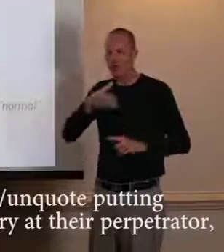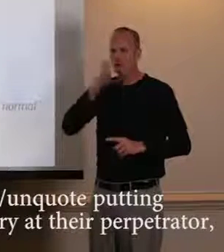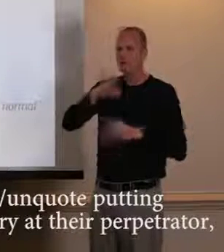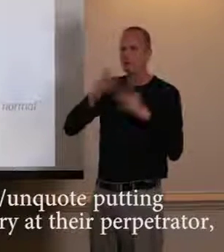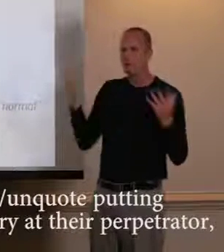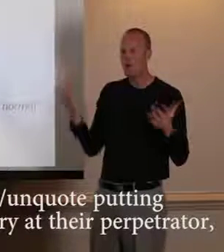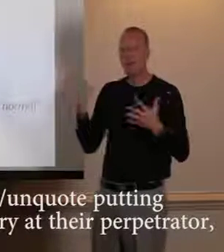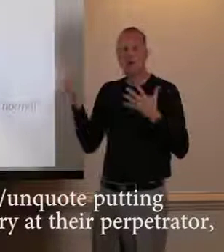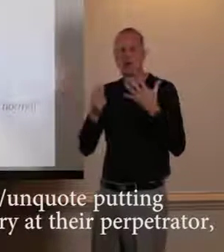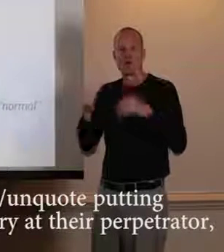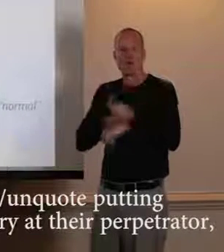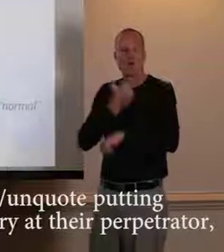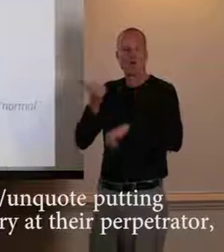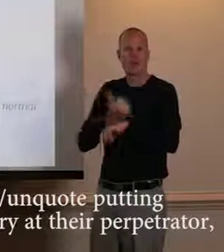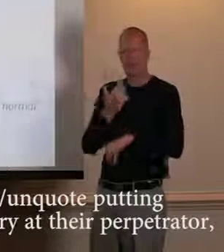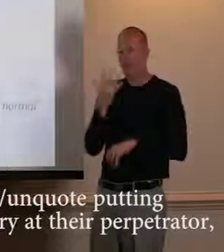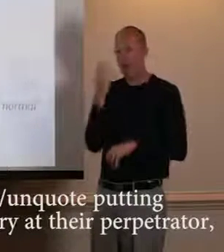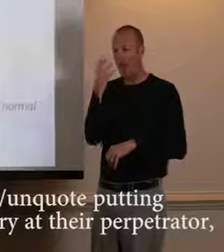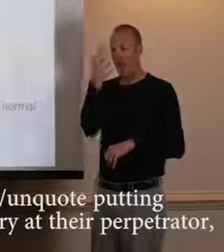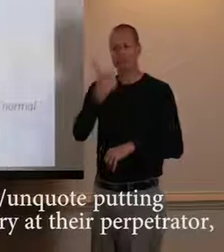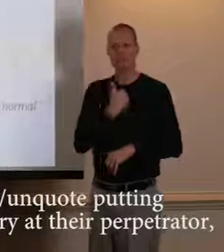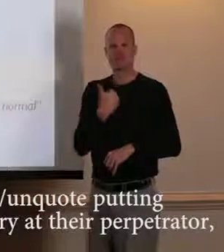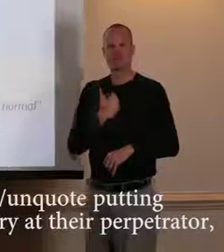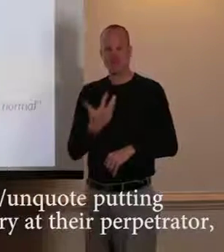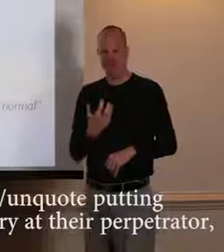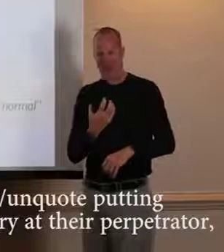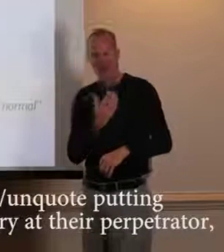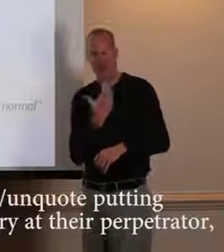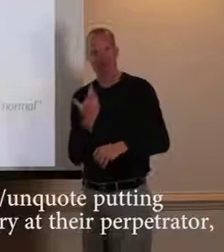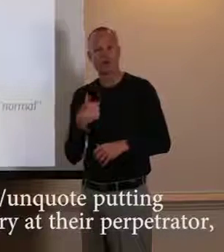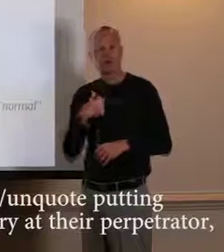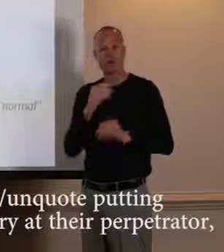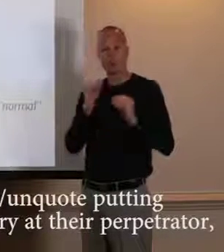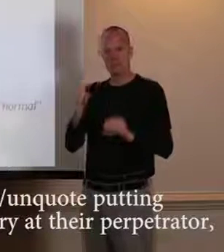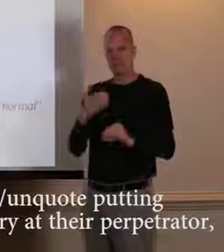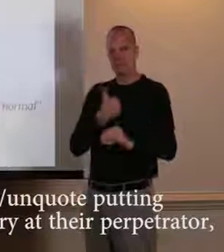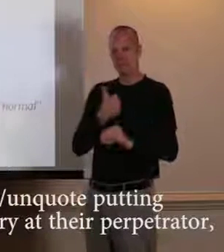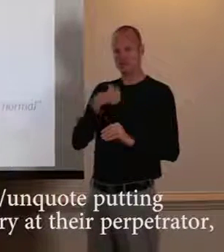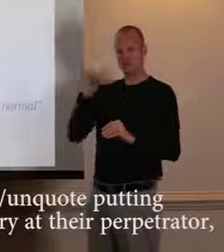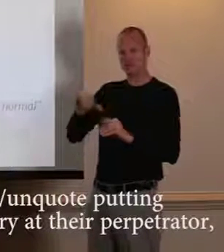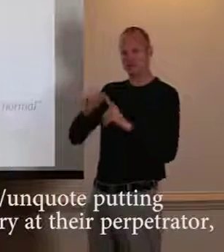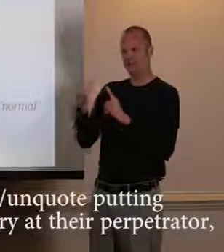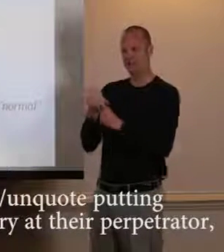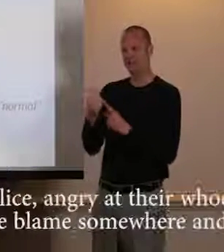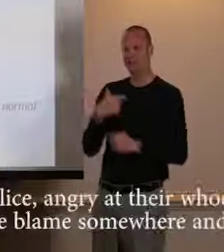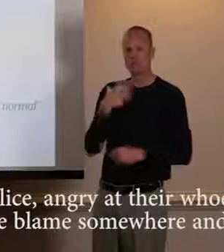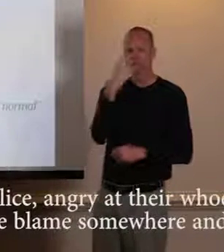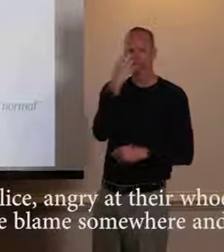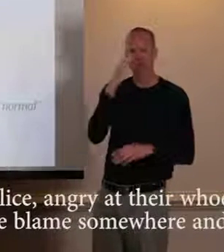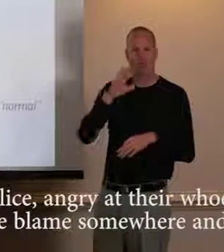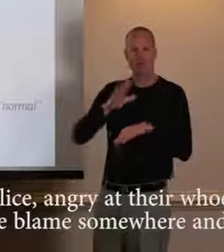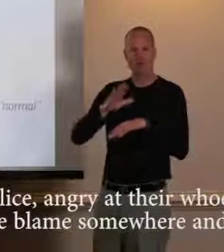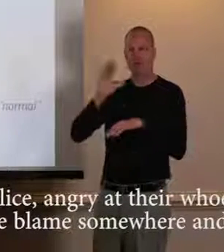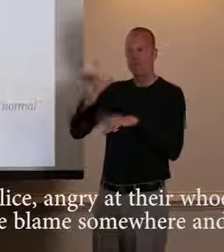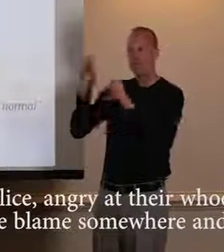angry at themselves for quote-unquote putting themselves in the situation, angry at their perpetrator, angry at God, angry